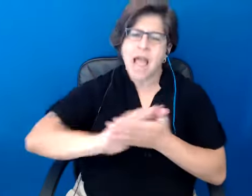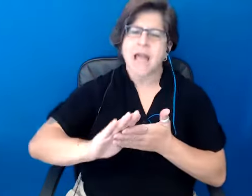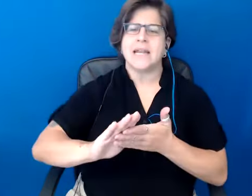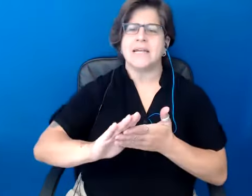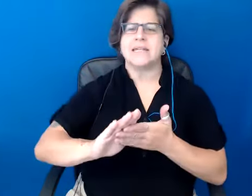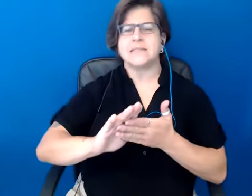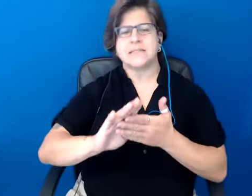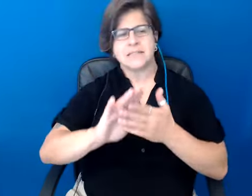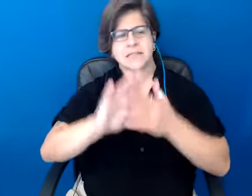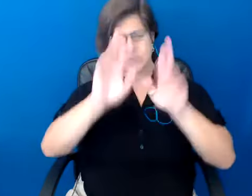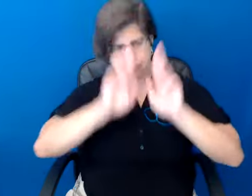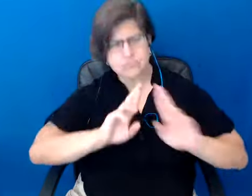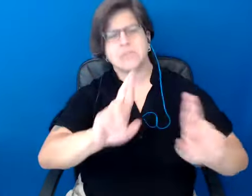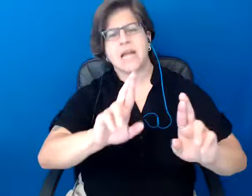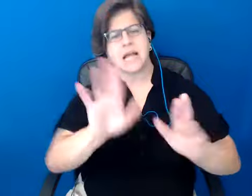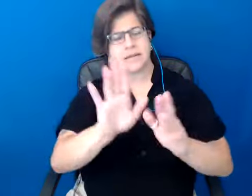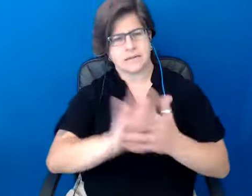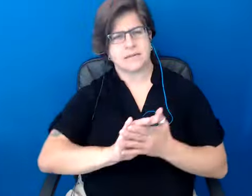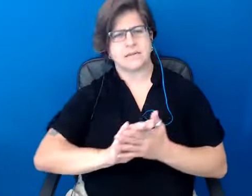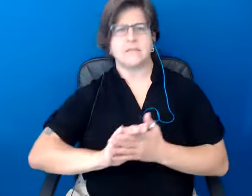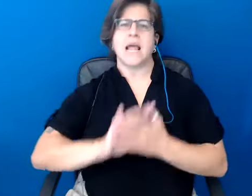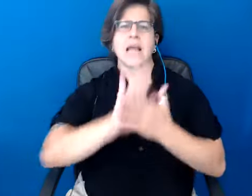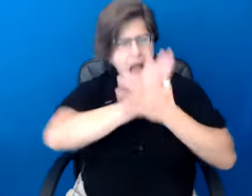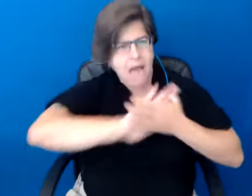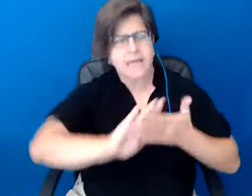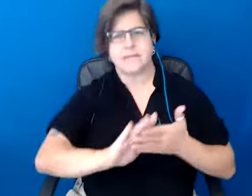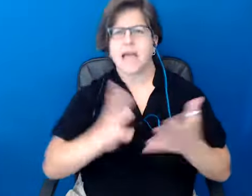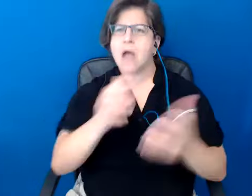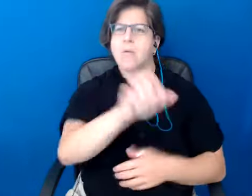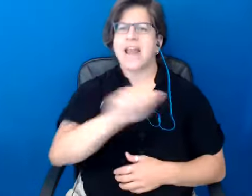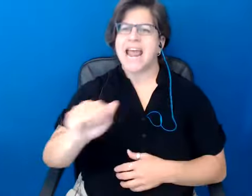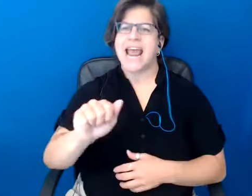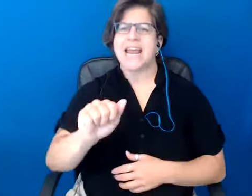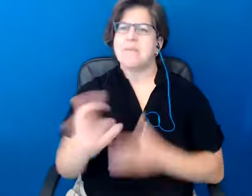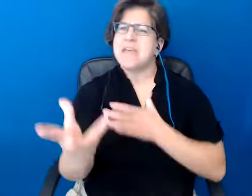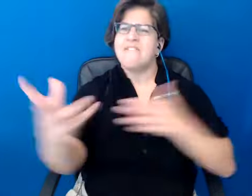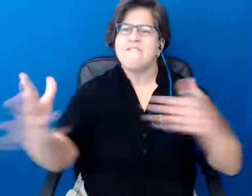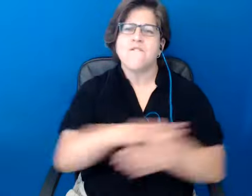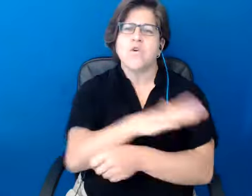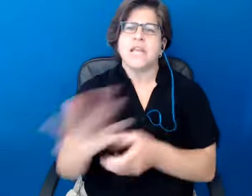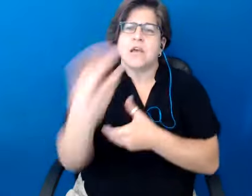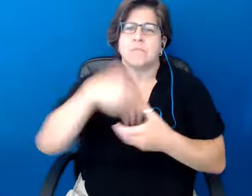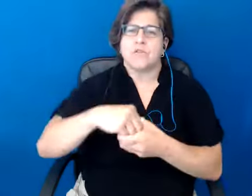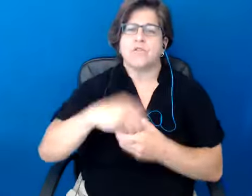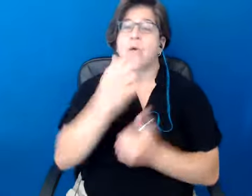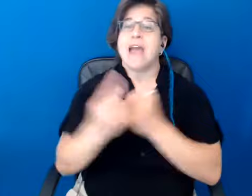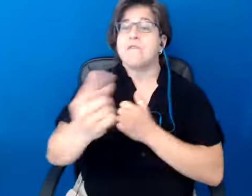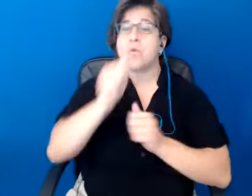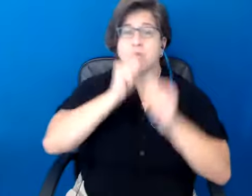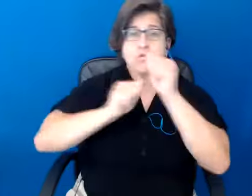it, to use it with kindness, consideration, and tolerance. I want AA to be radically inclusive